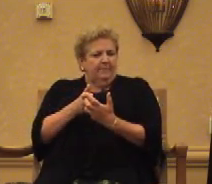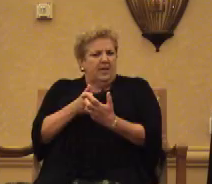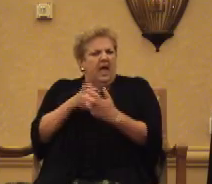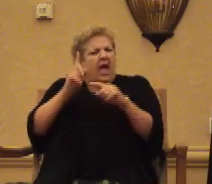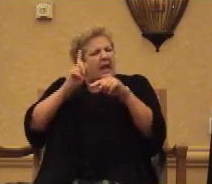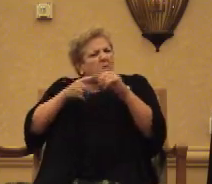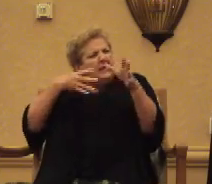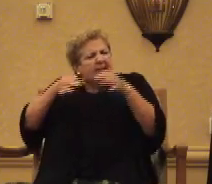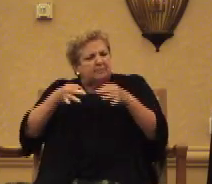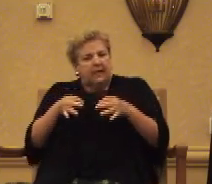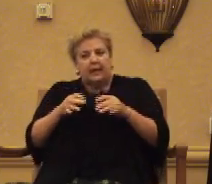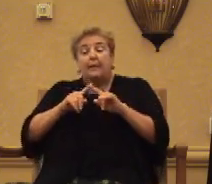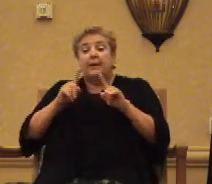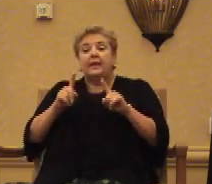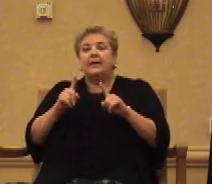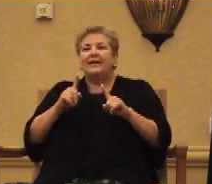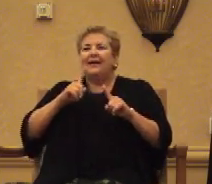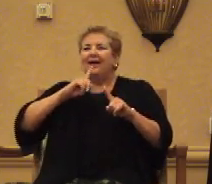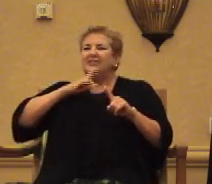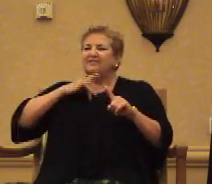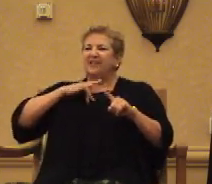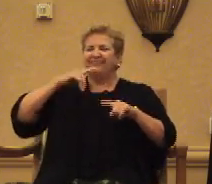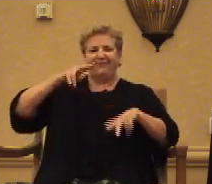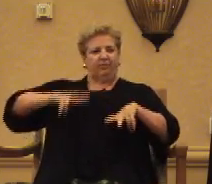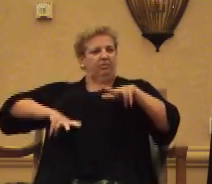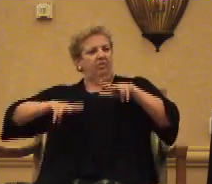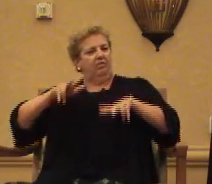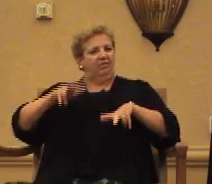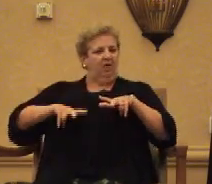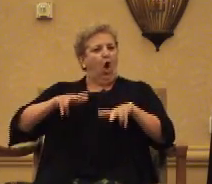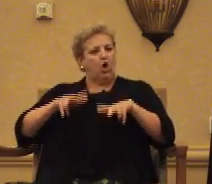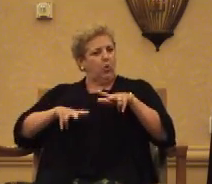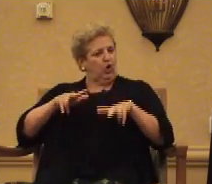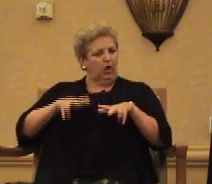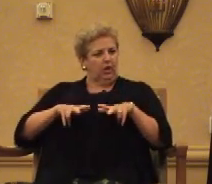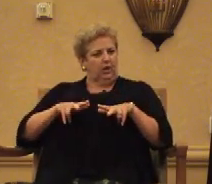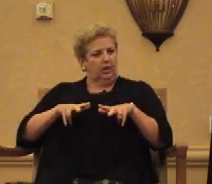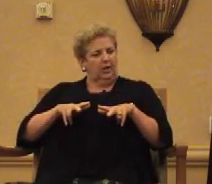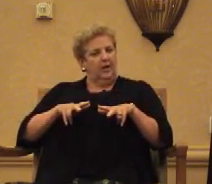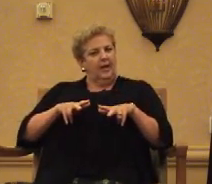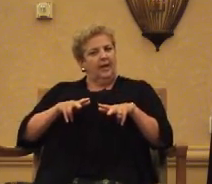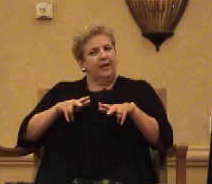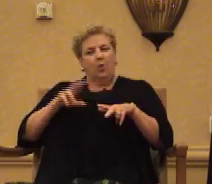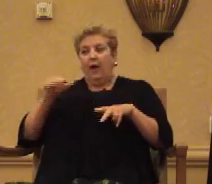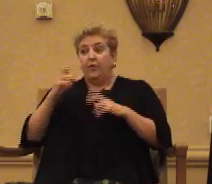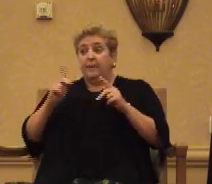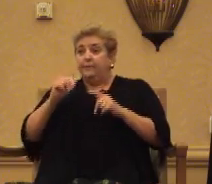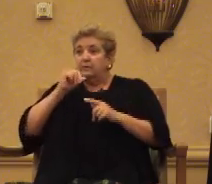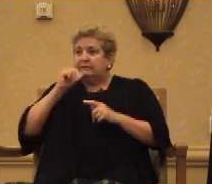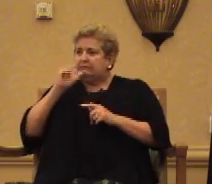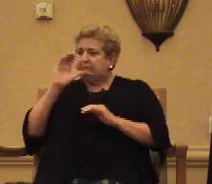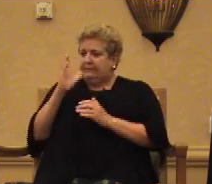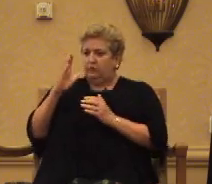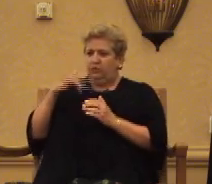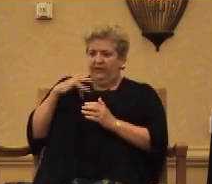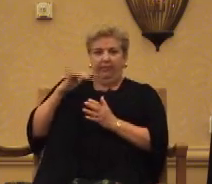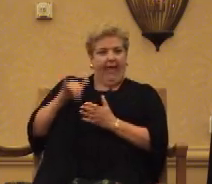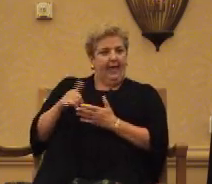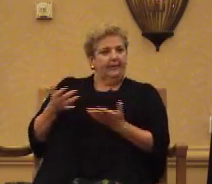but there was just an awkwardness about me around people that other people didn't seem to have. And it seemed to